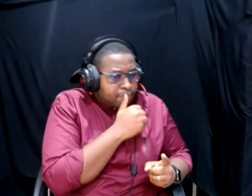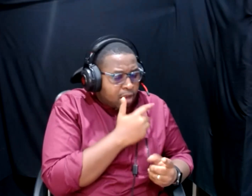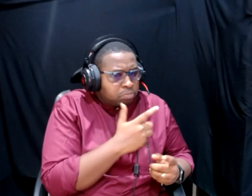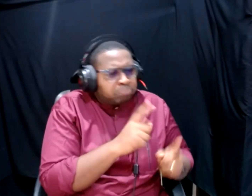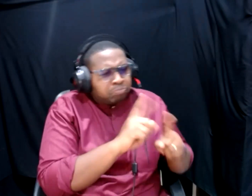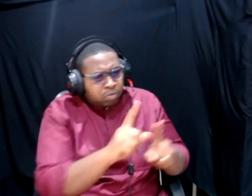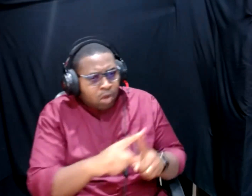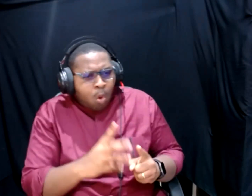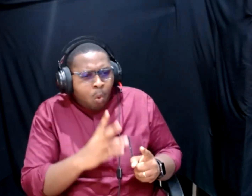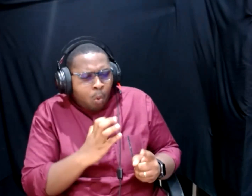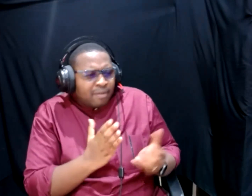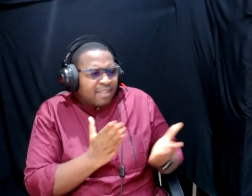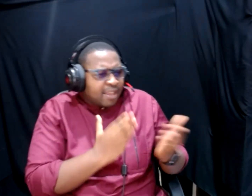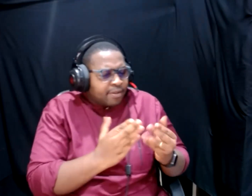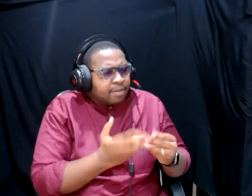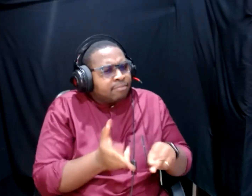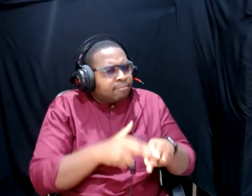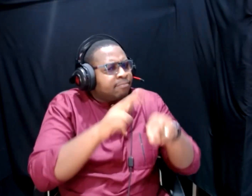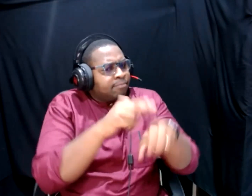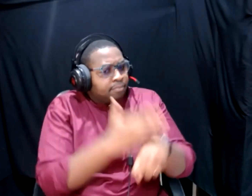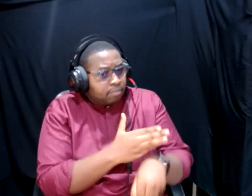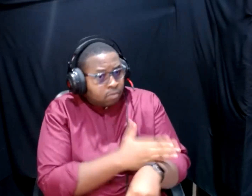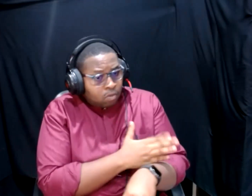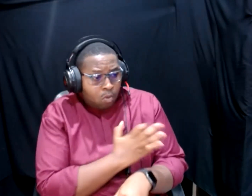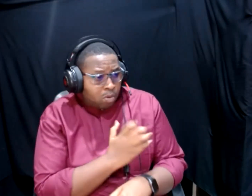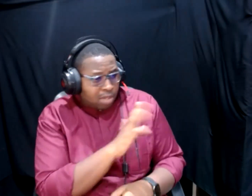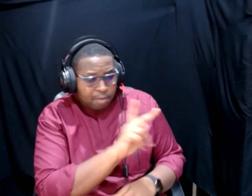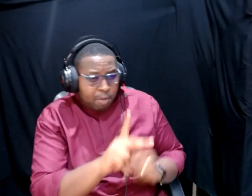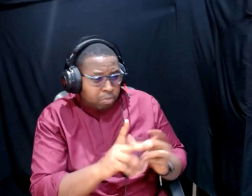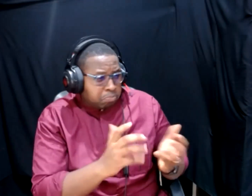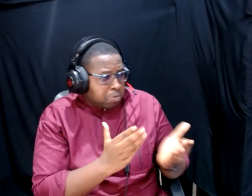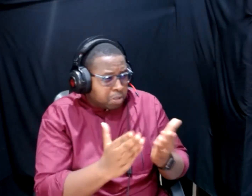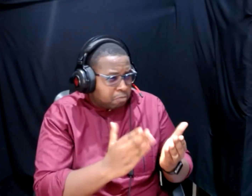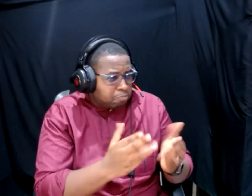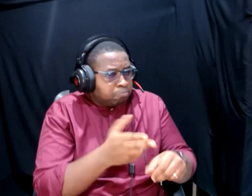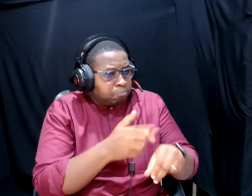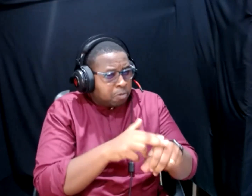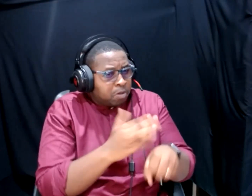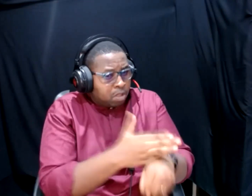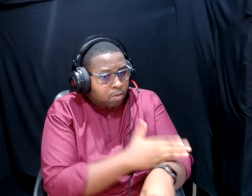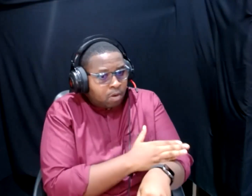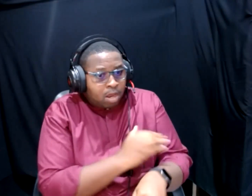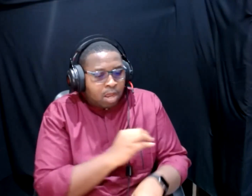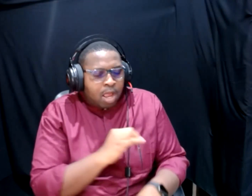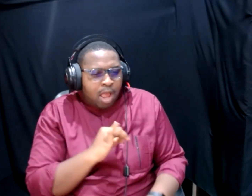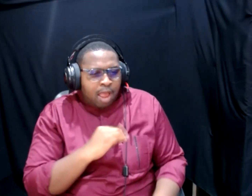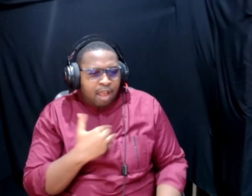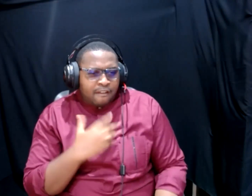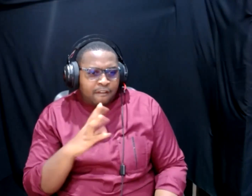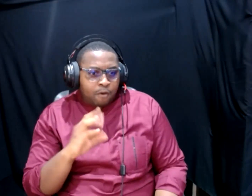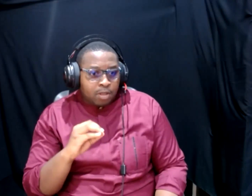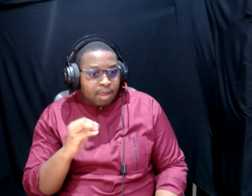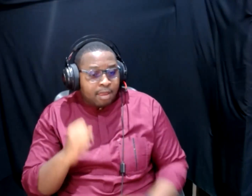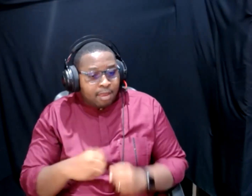services, transform their systems, and improve the life outcomes for the people they serve. I have over 40 years of experience managing public